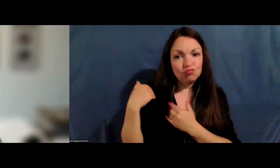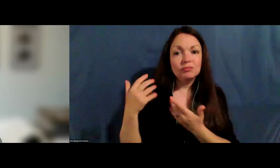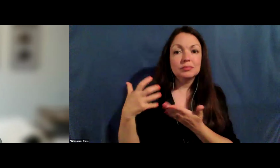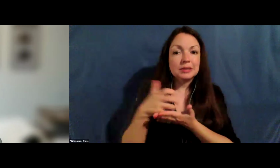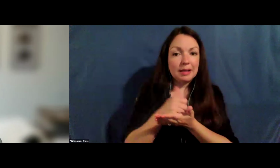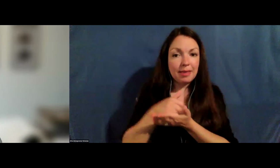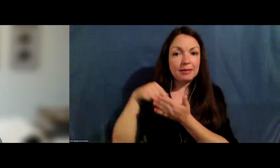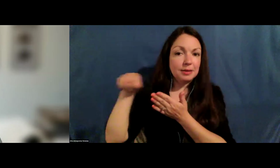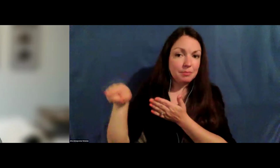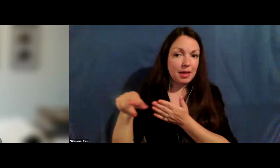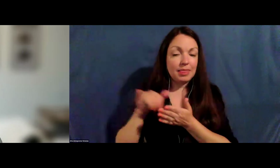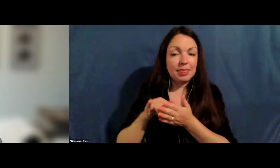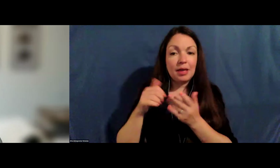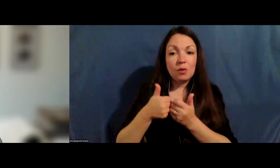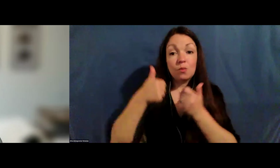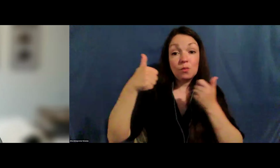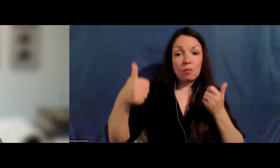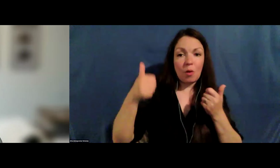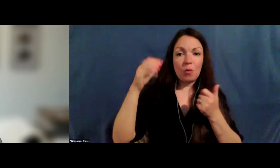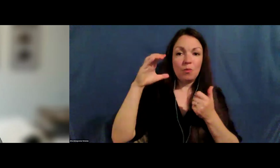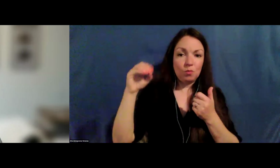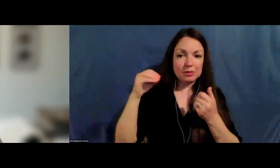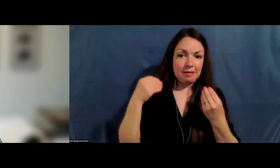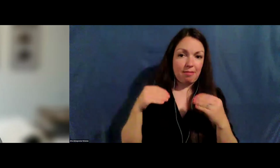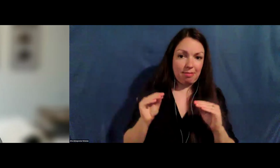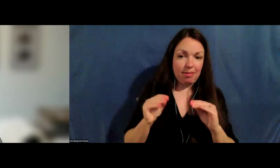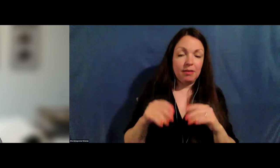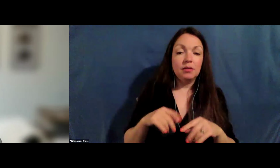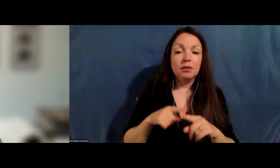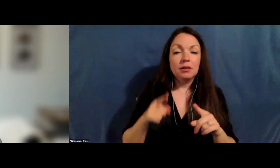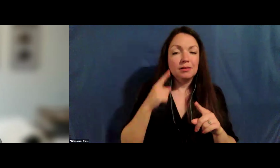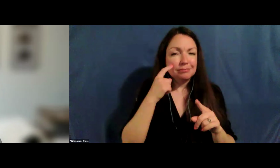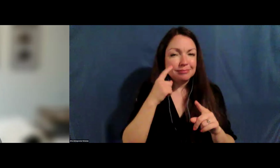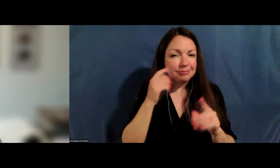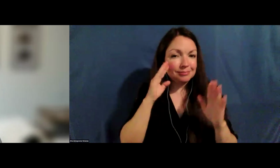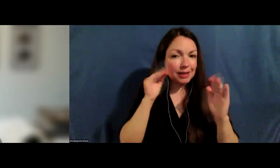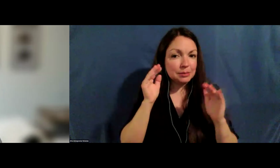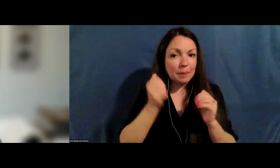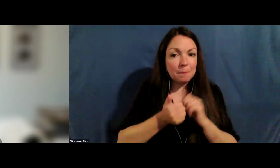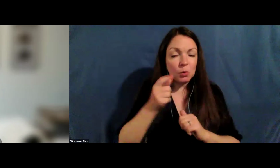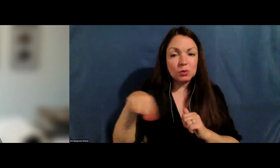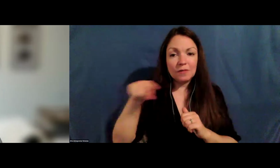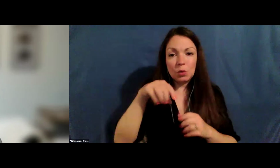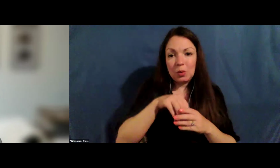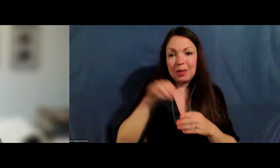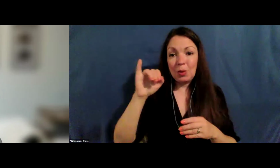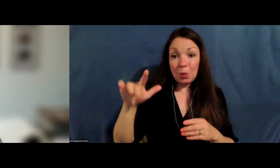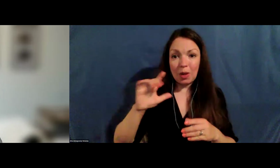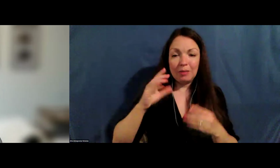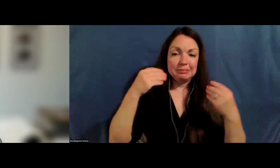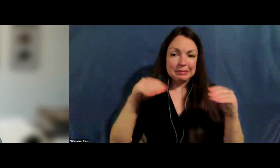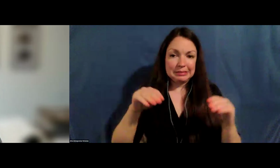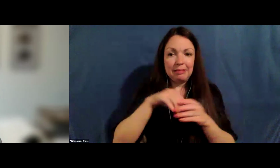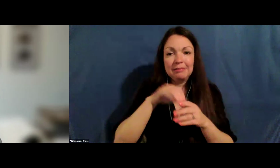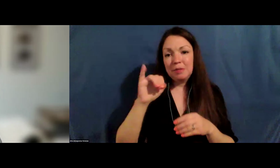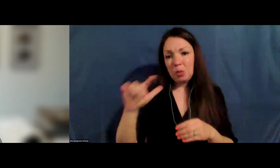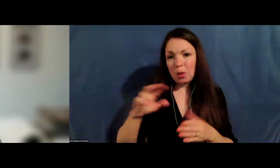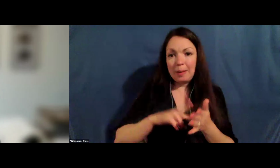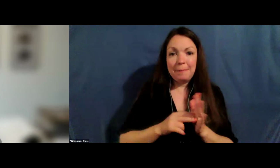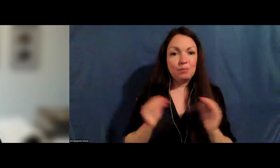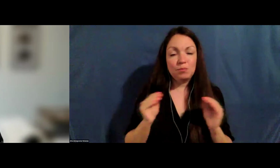called a remote retailer. But I suspect that most of you are based in Illinois and making sales right out of Illinois. And so, and then there is no